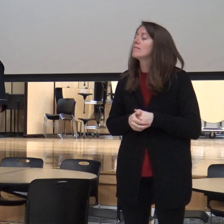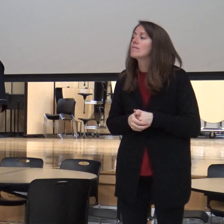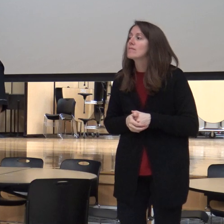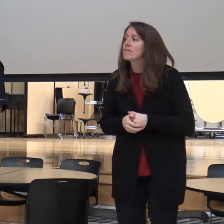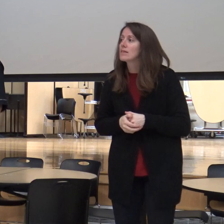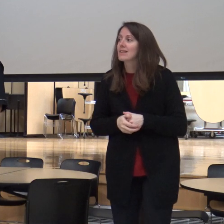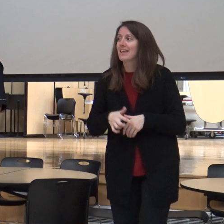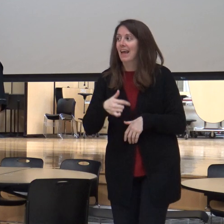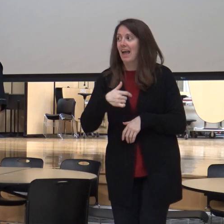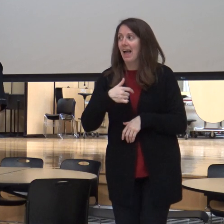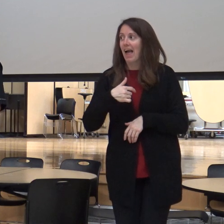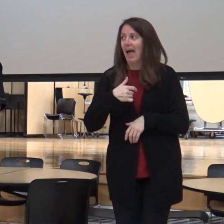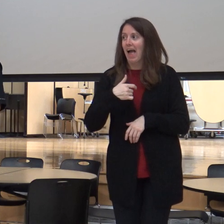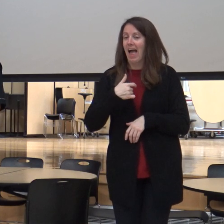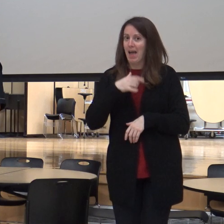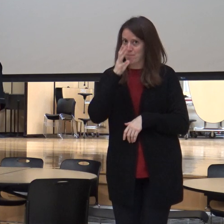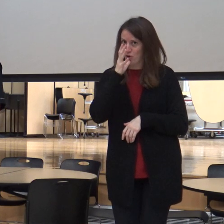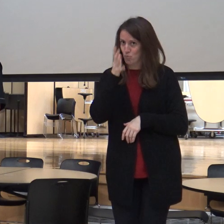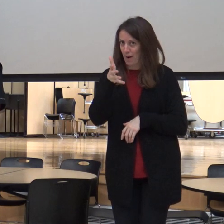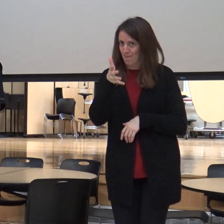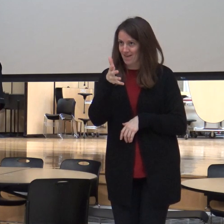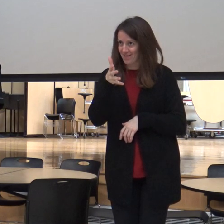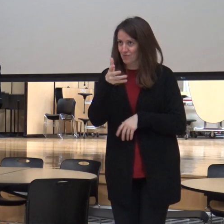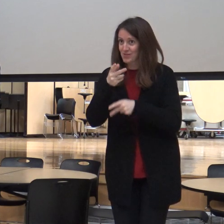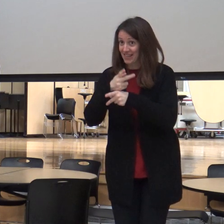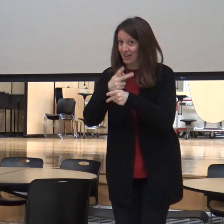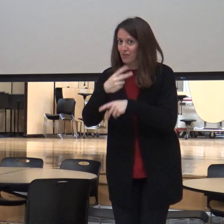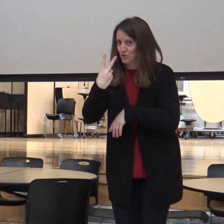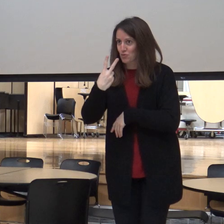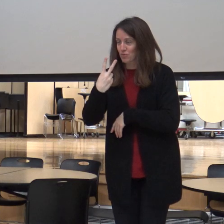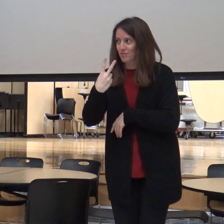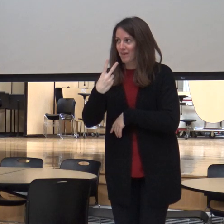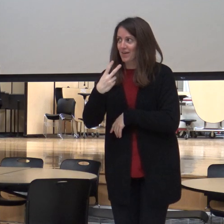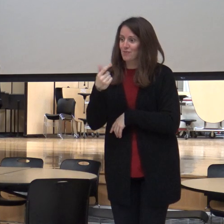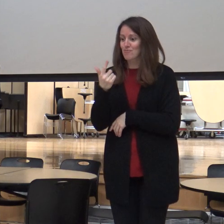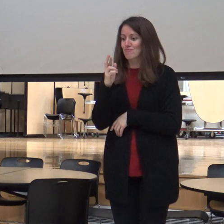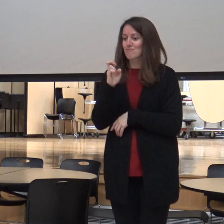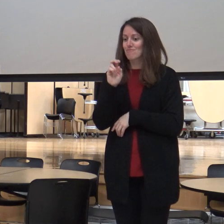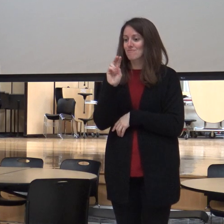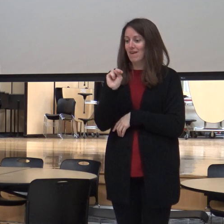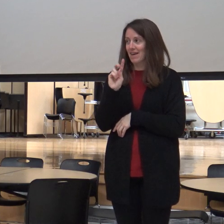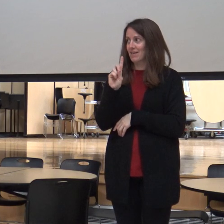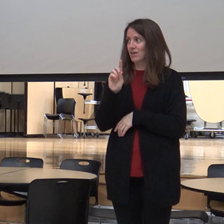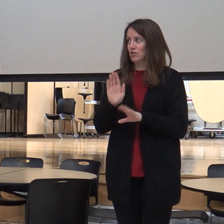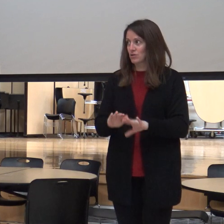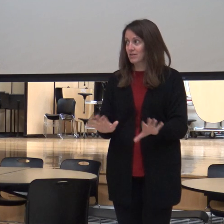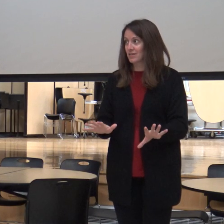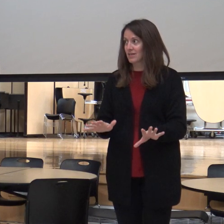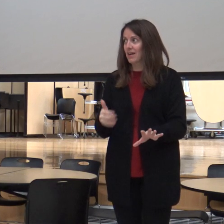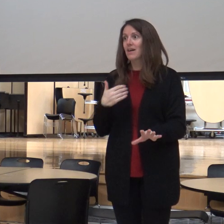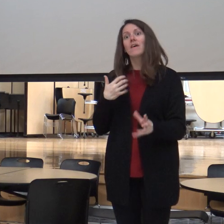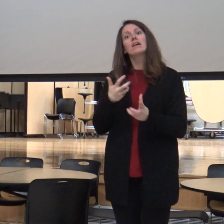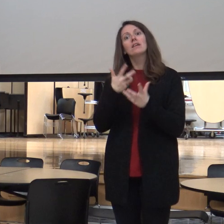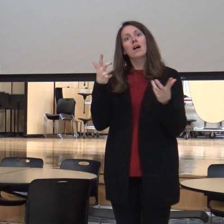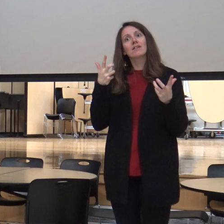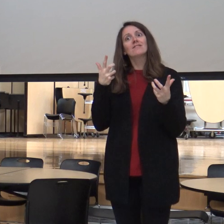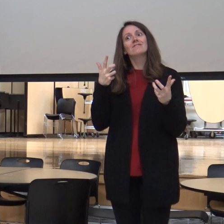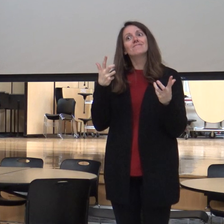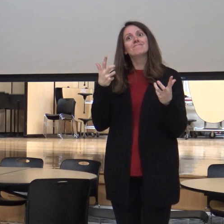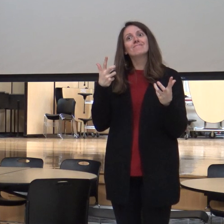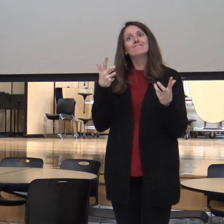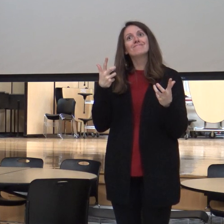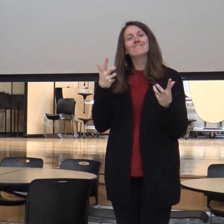I'm a grandmother raising two grandchildren, and I've had quite a bit of encounters with services over the